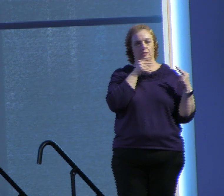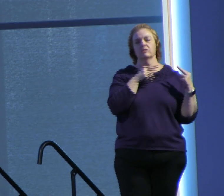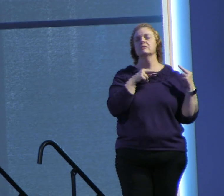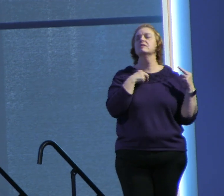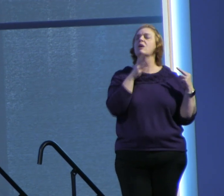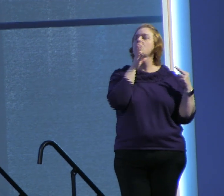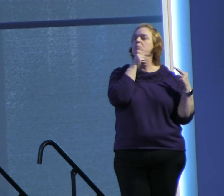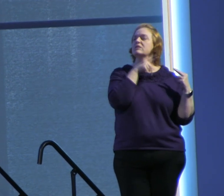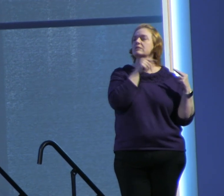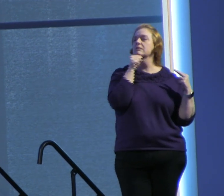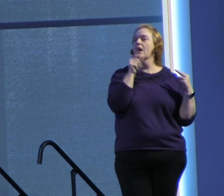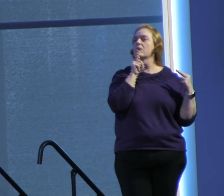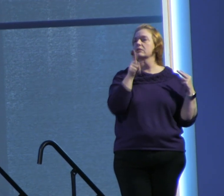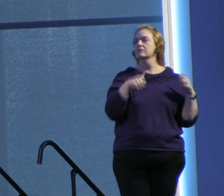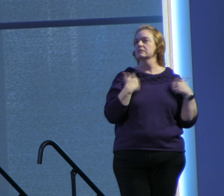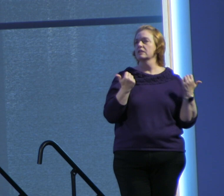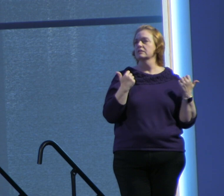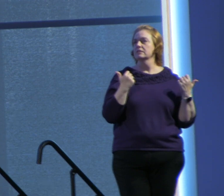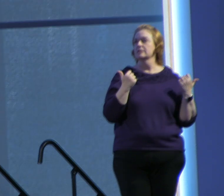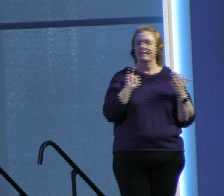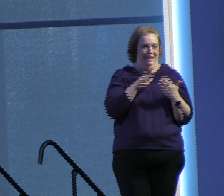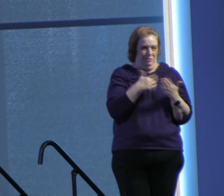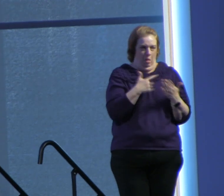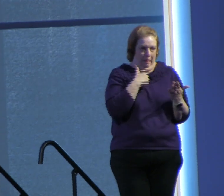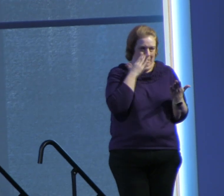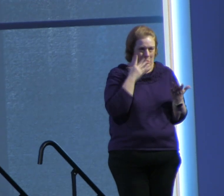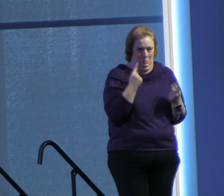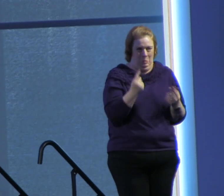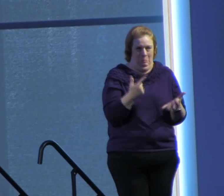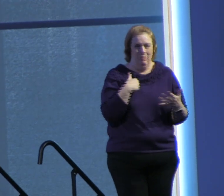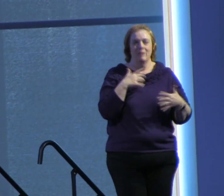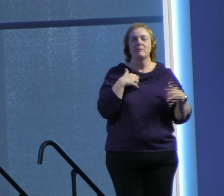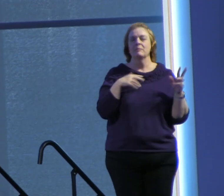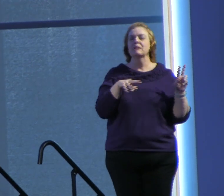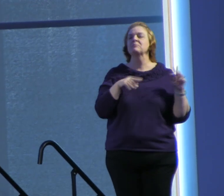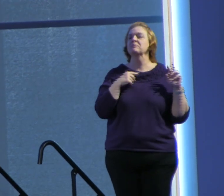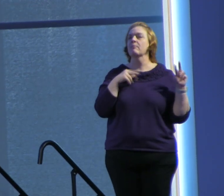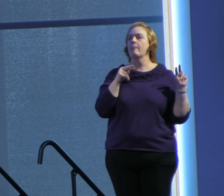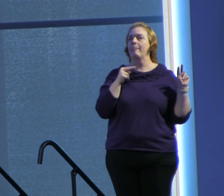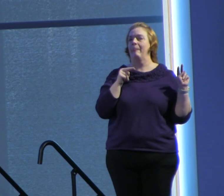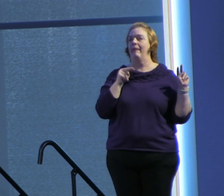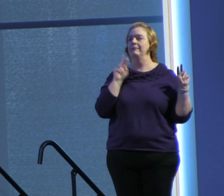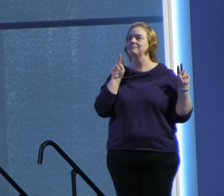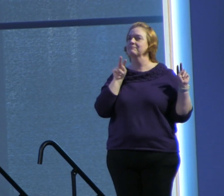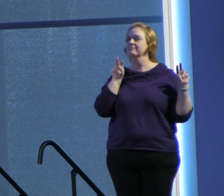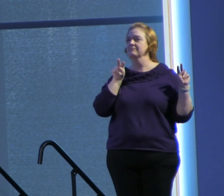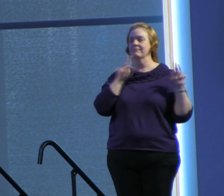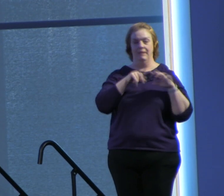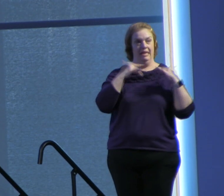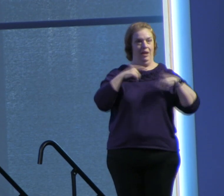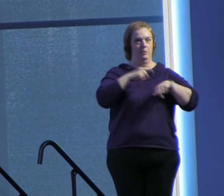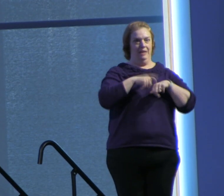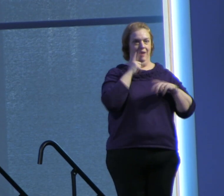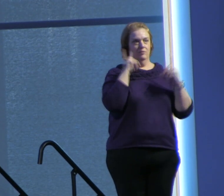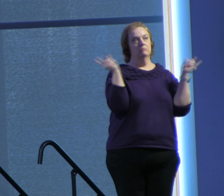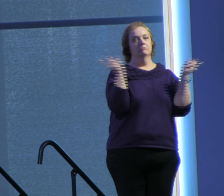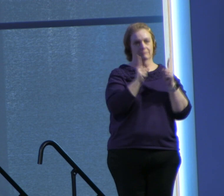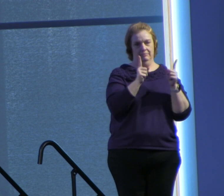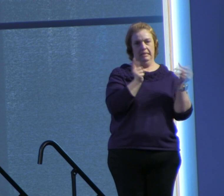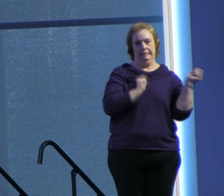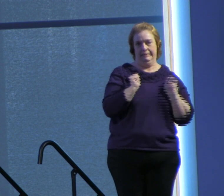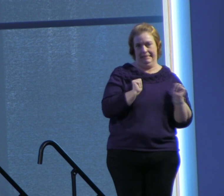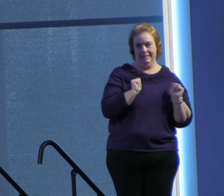Just pretend they don't exist. That's all I know to do. But pretty soon, it's time to do our scene. So me